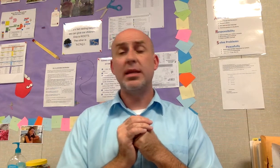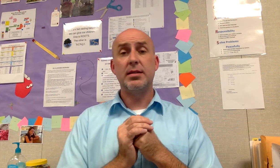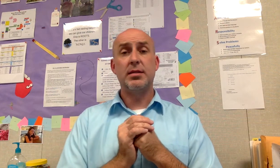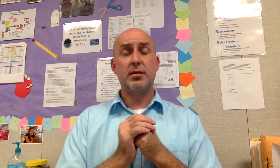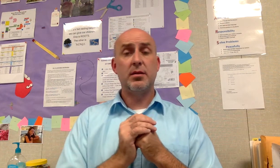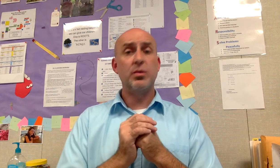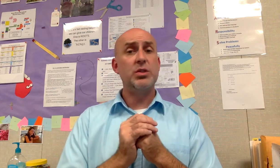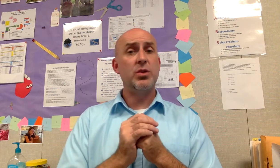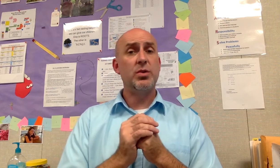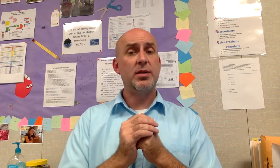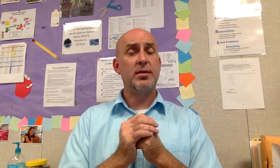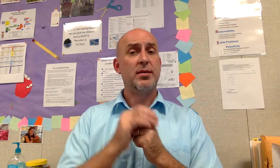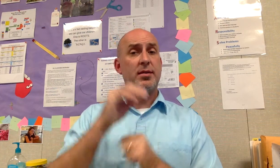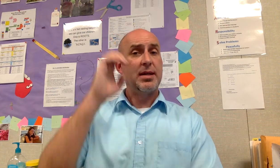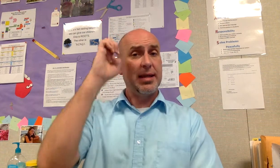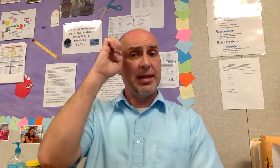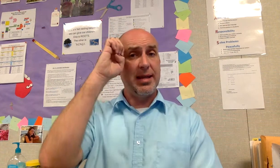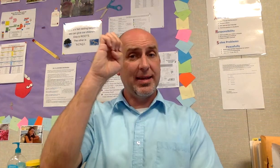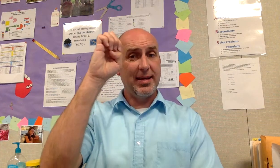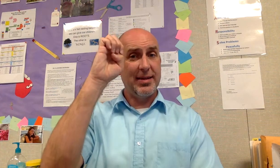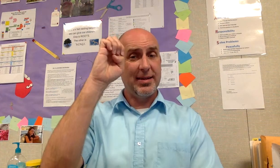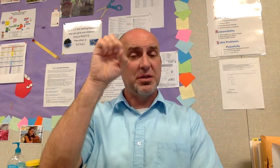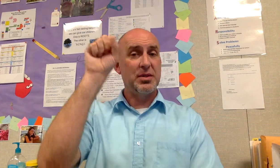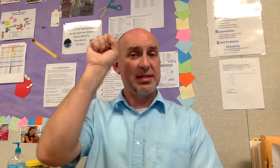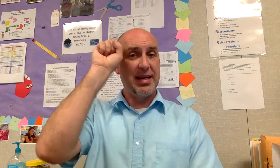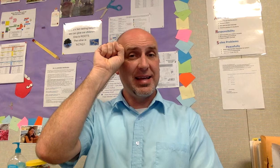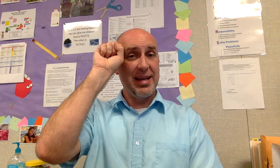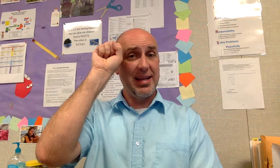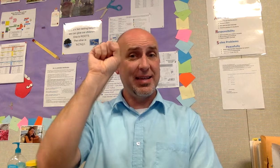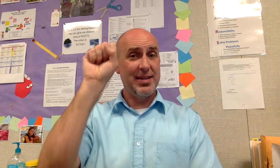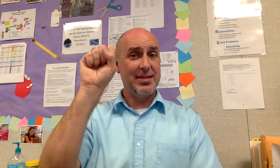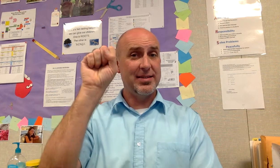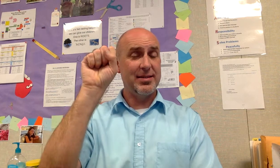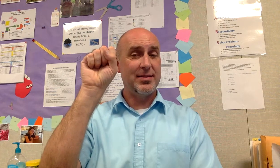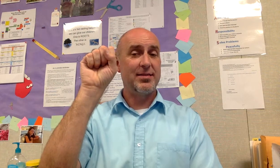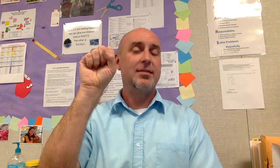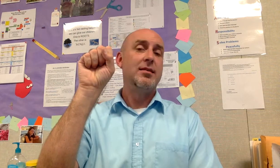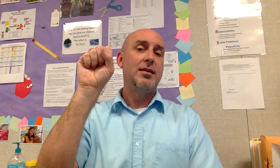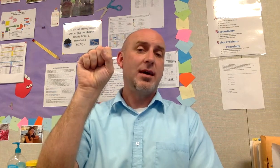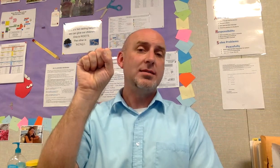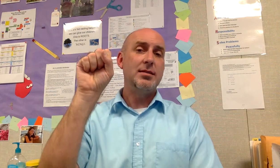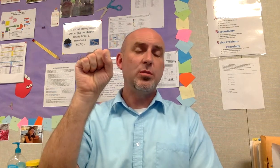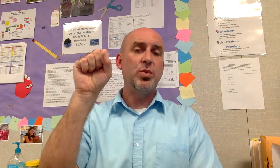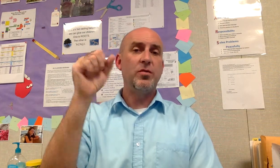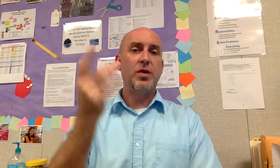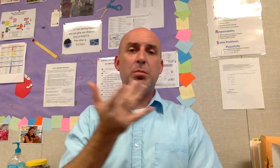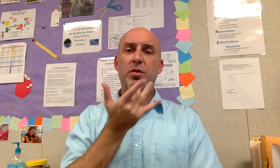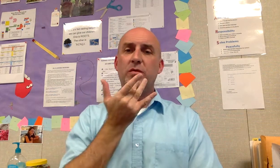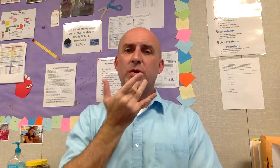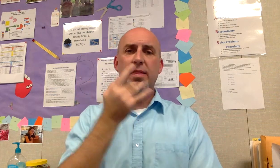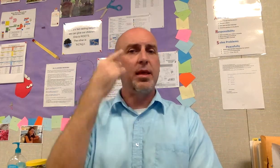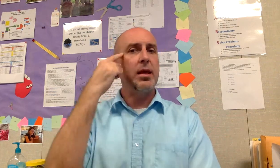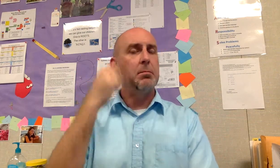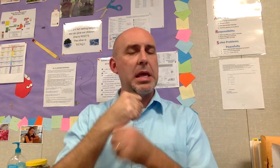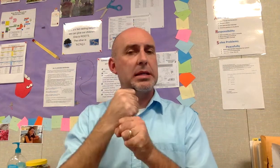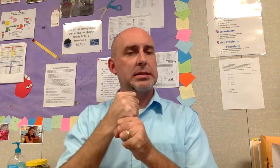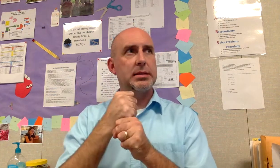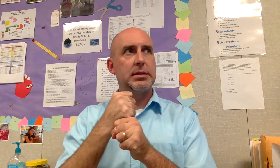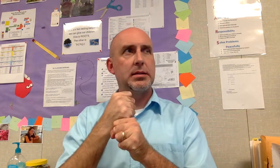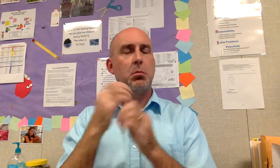His, we showed he, you can sign his. I prefer, I think it makes